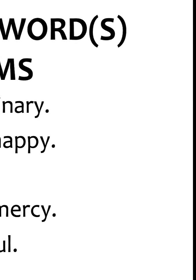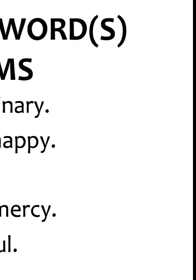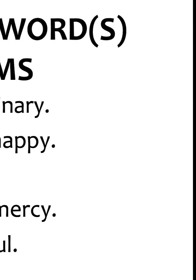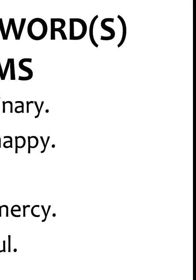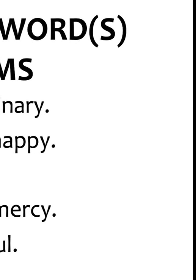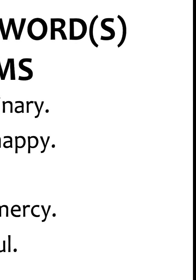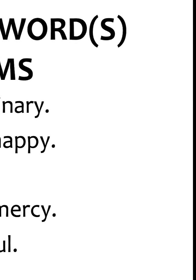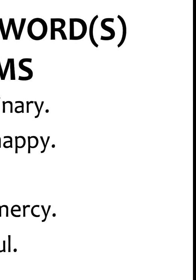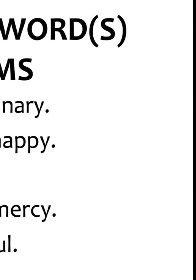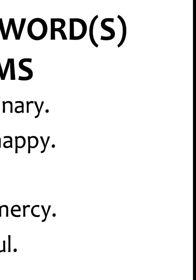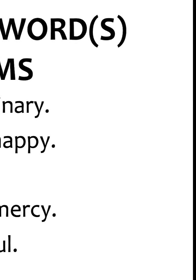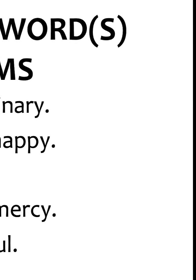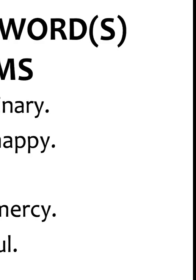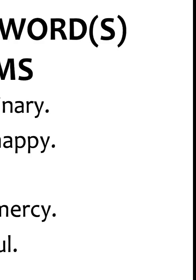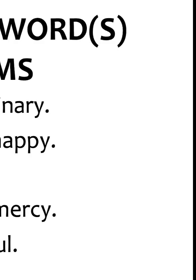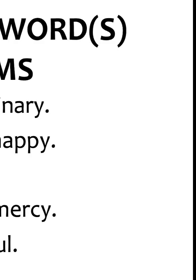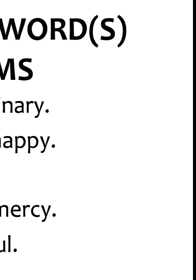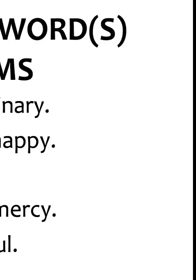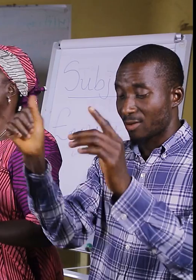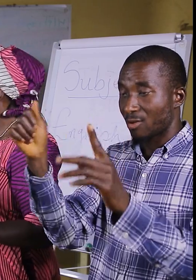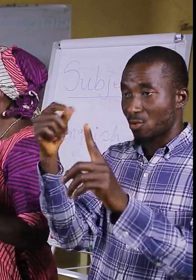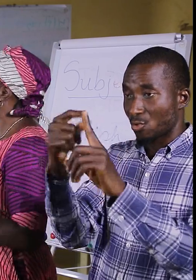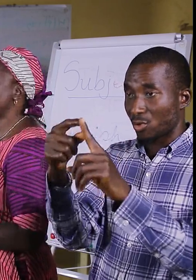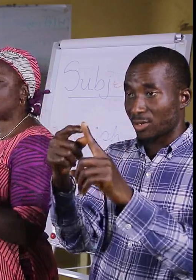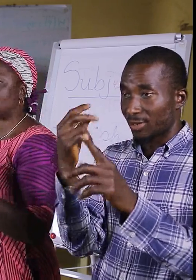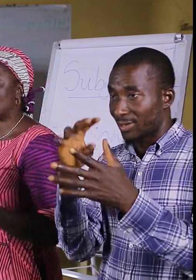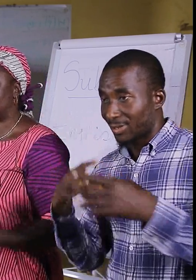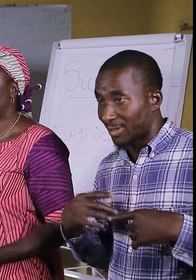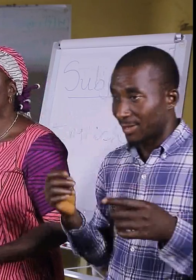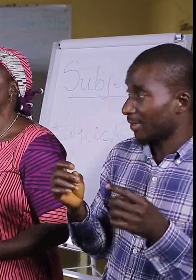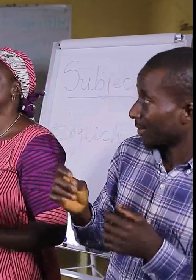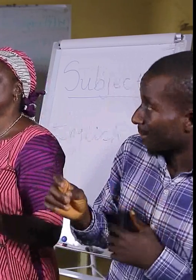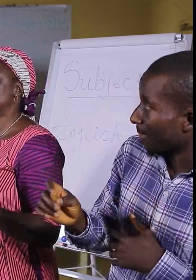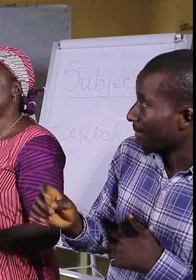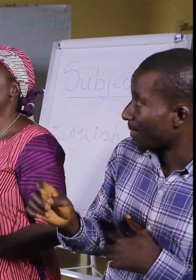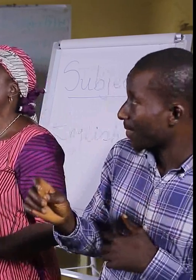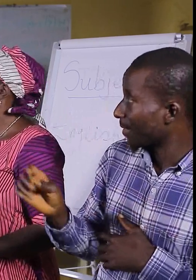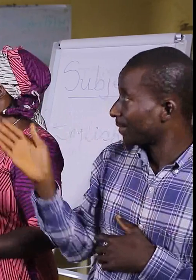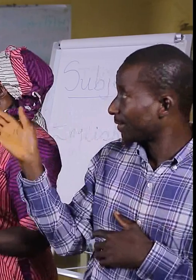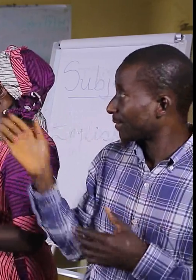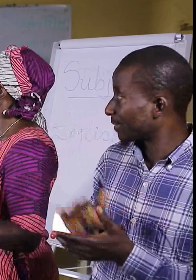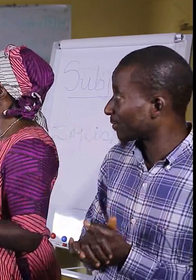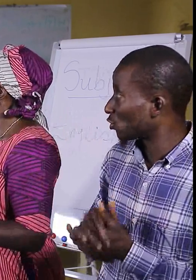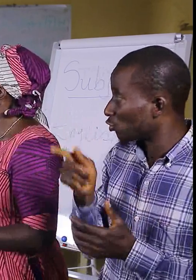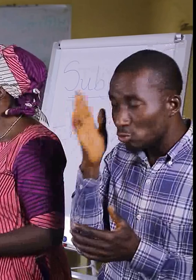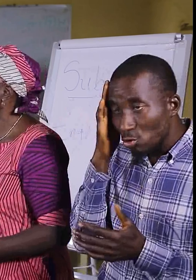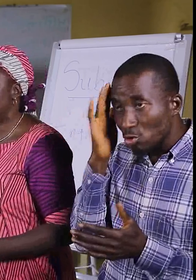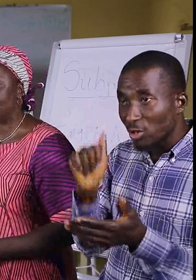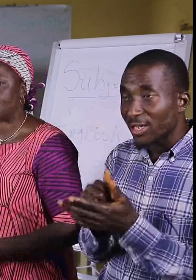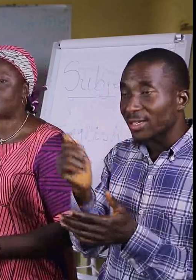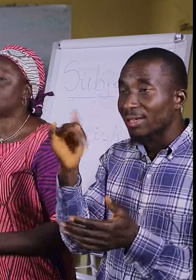word like fanciful or imaginary. Once you see them in that context, you should be able to know that they